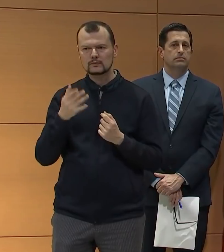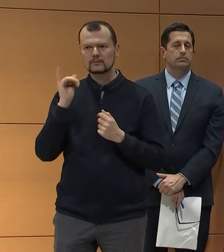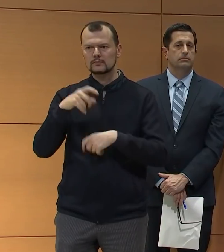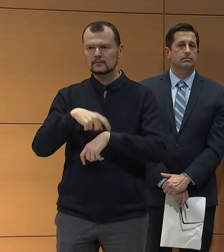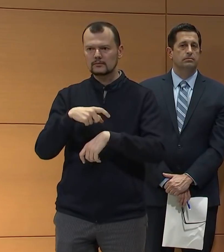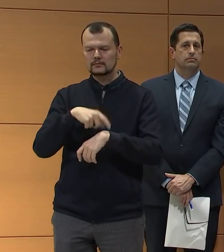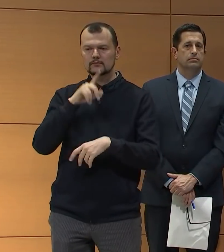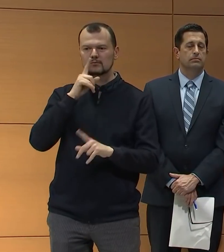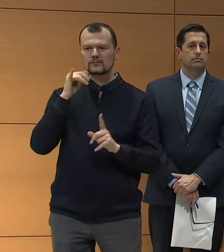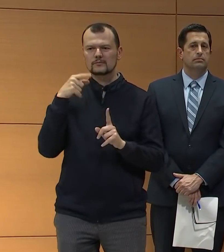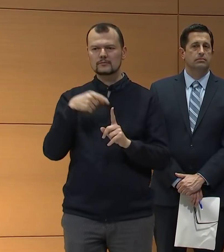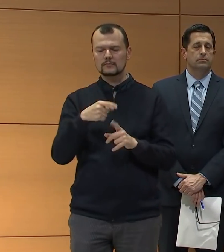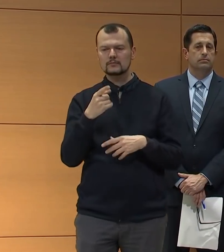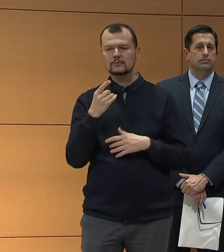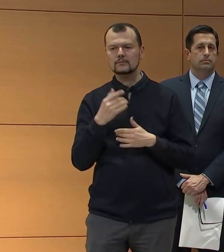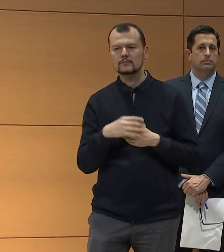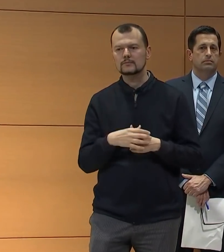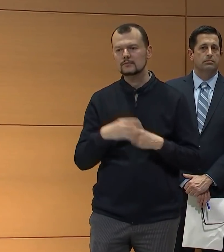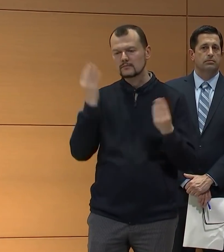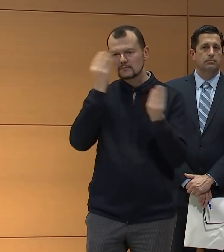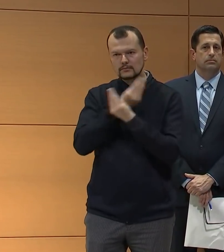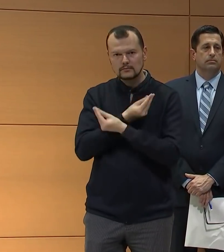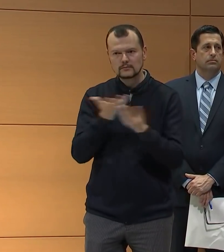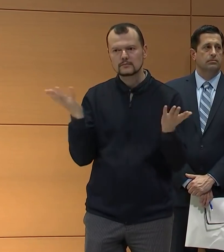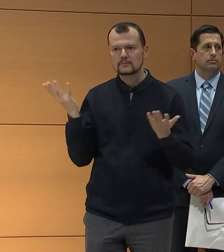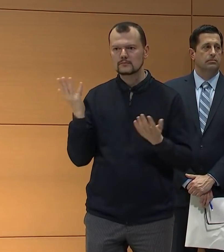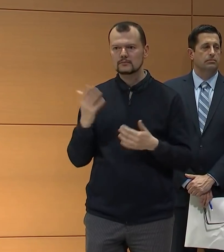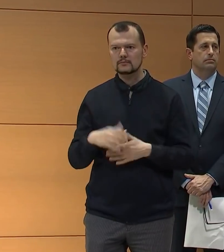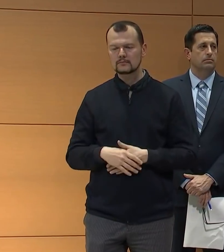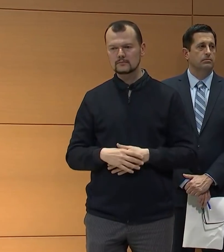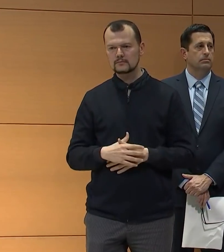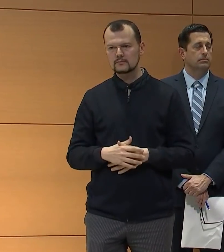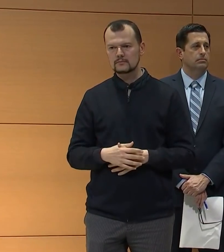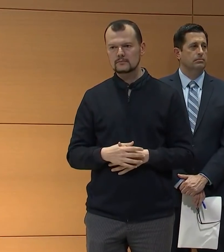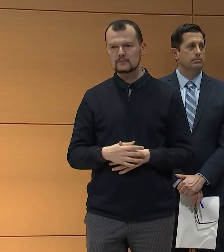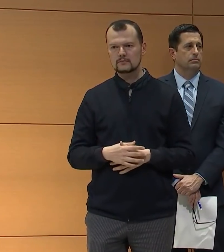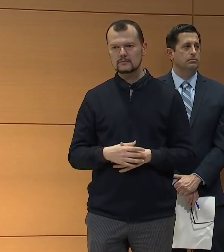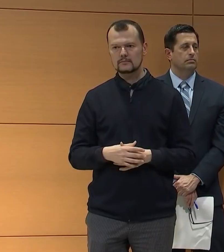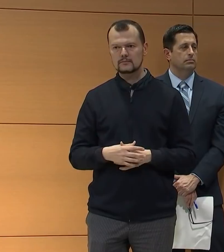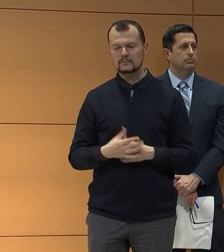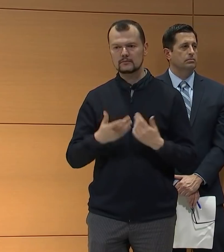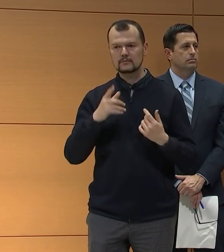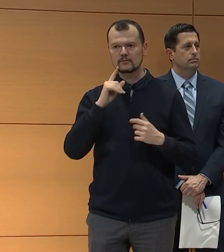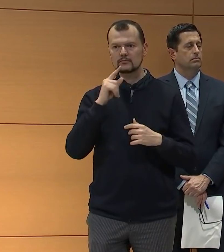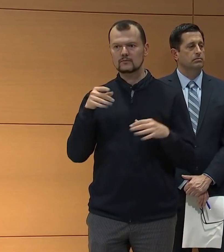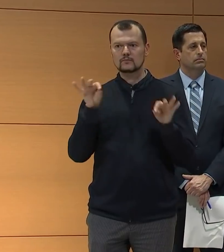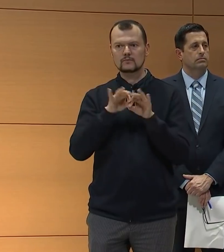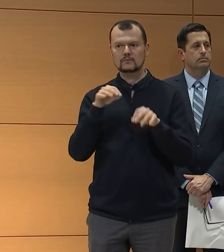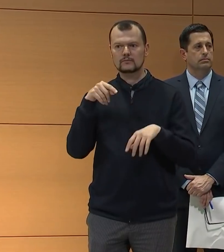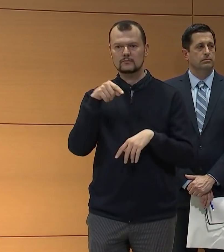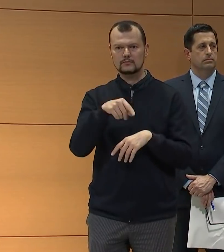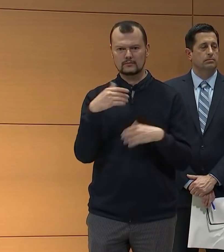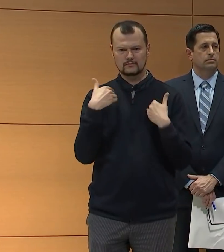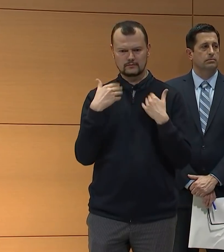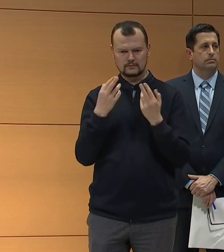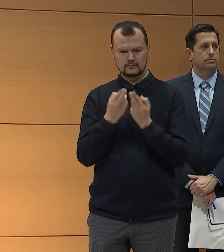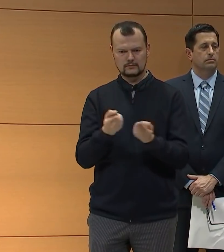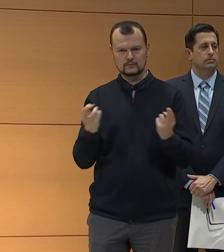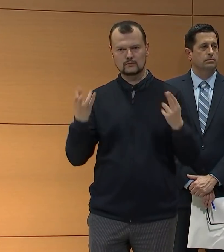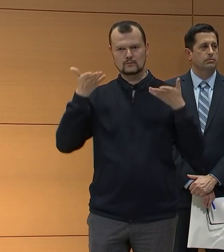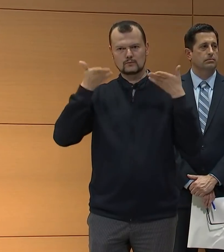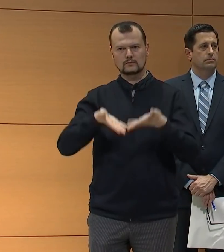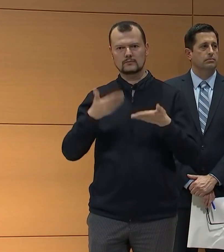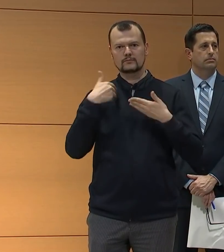message that we can convey to the public is that we live in a well-resourced county that is prepared for the type